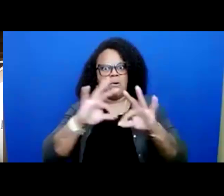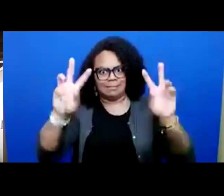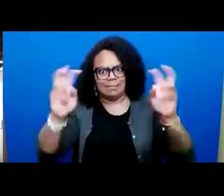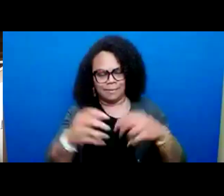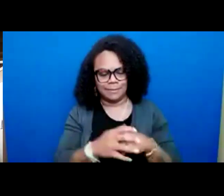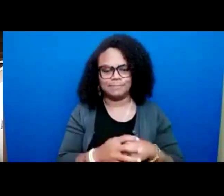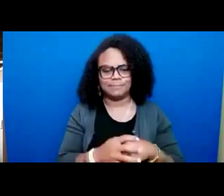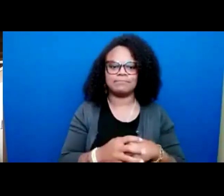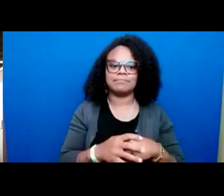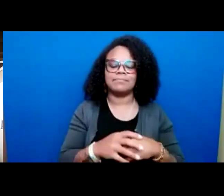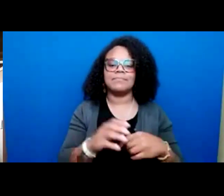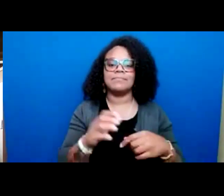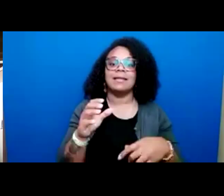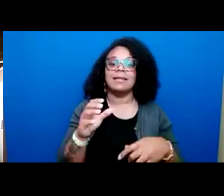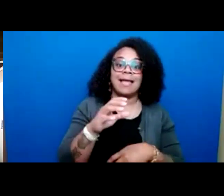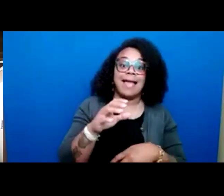and SSI.